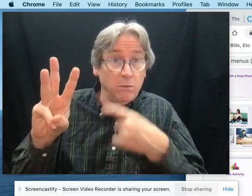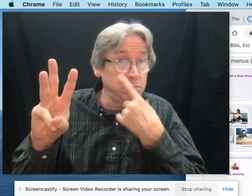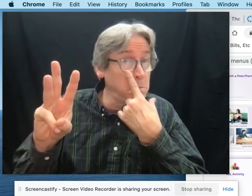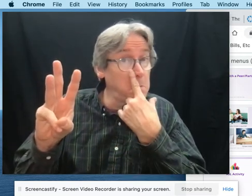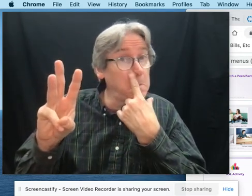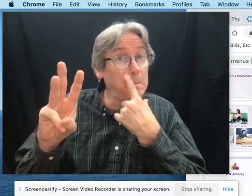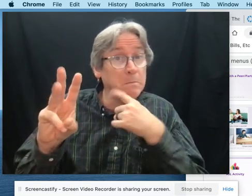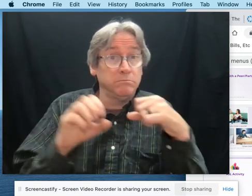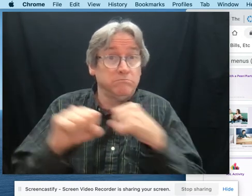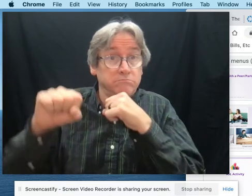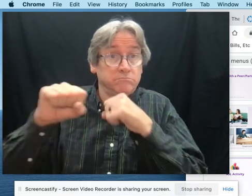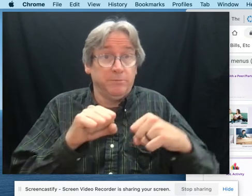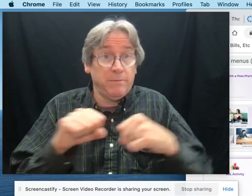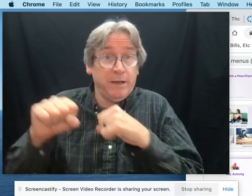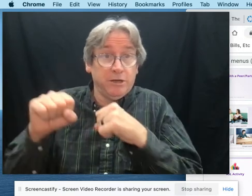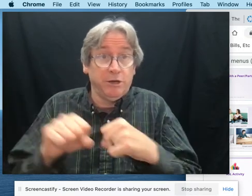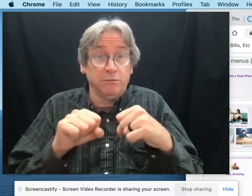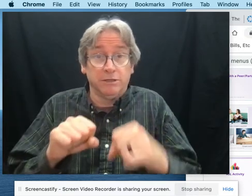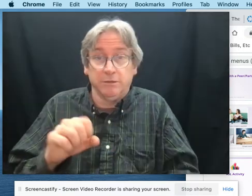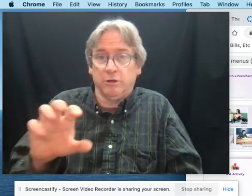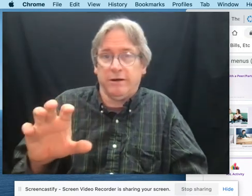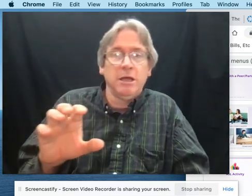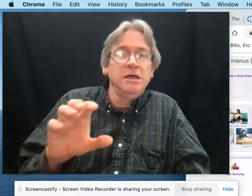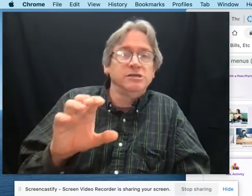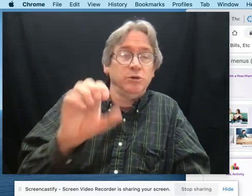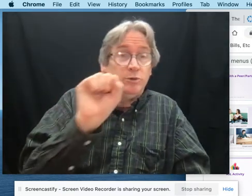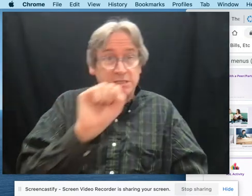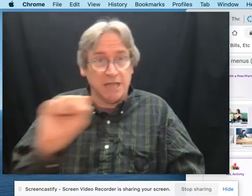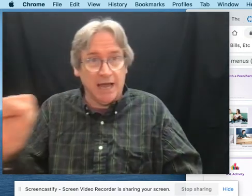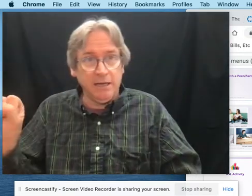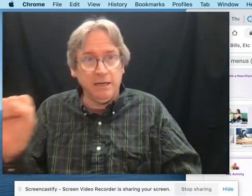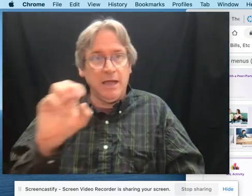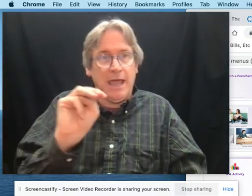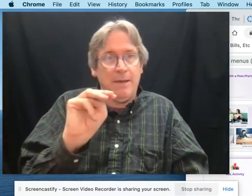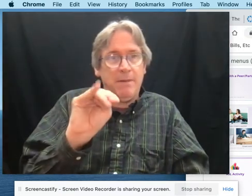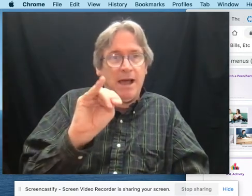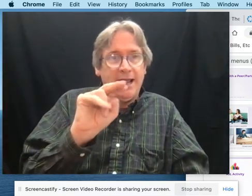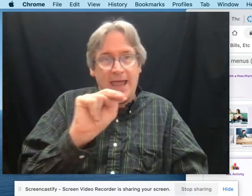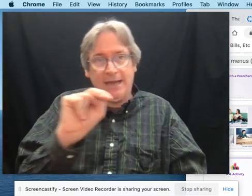Minnow. Right back in here, right there. Okay. So you can slide.